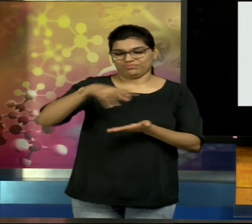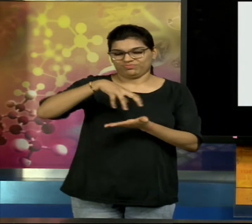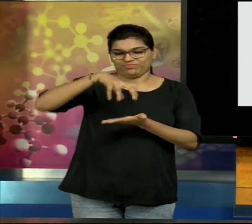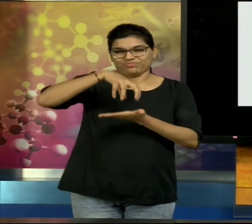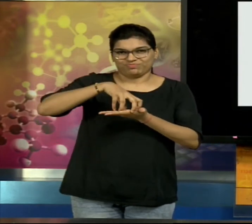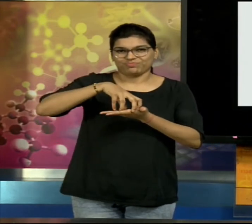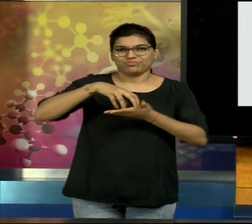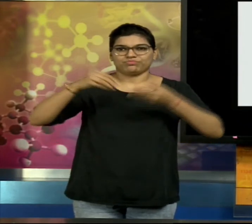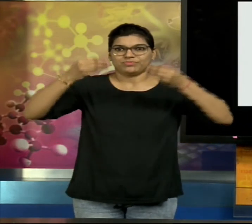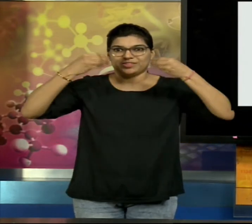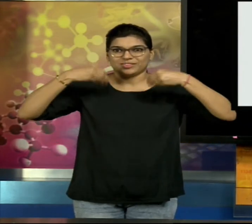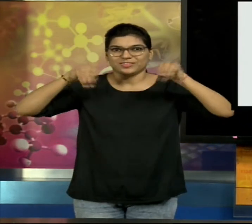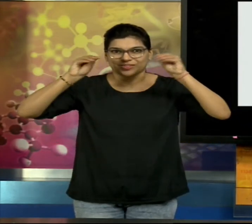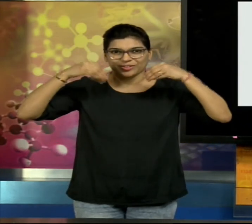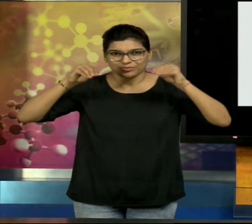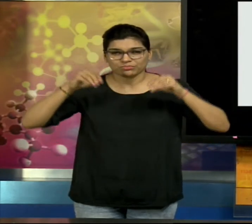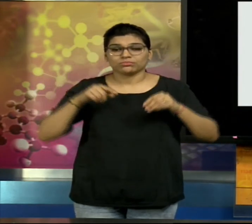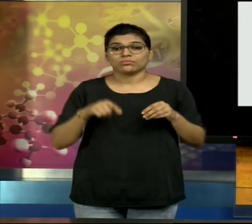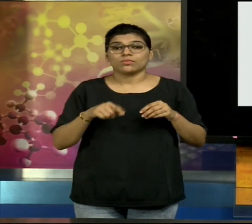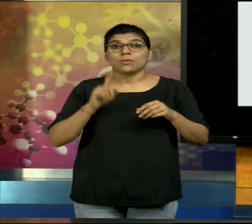Fixed shop retailing.